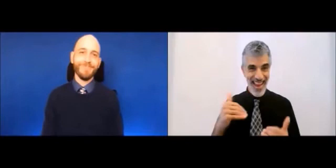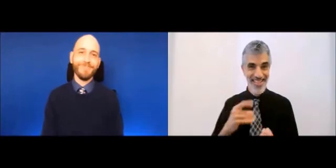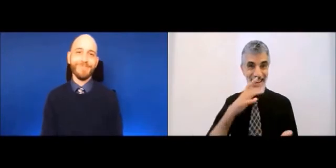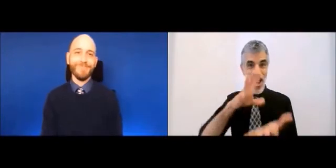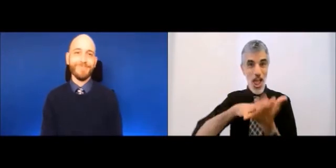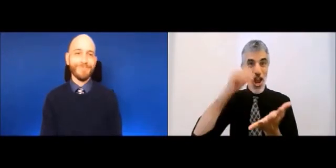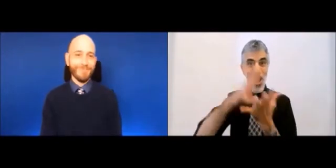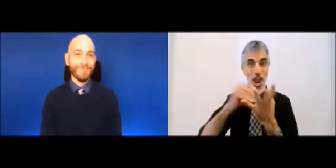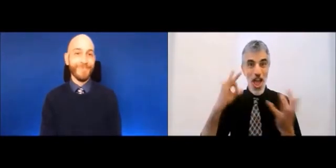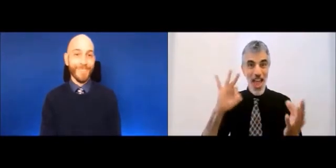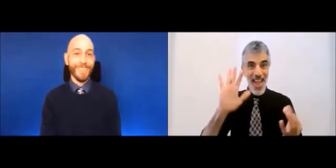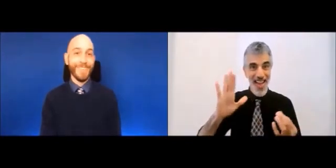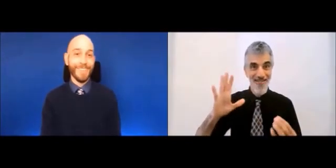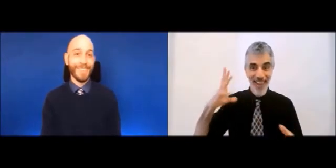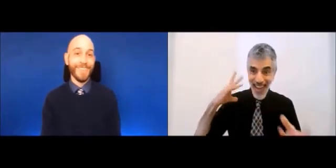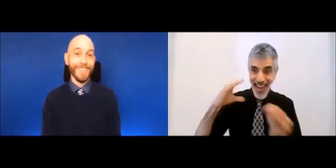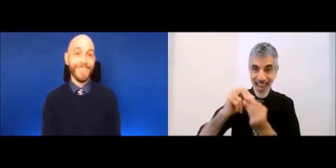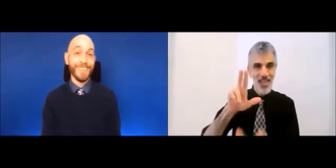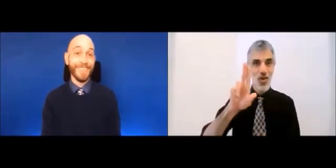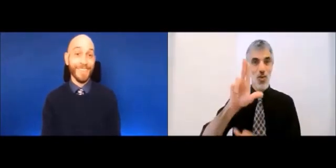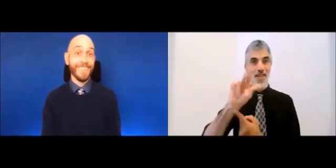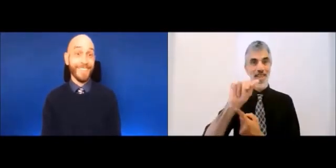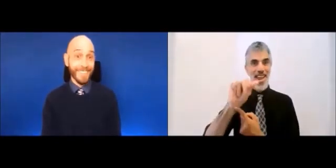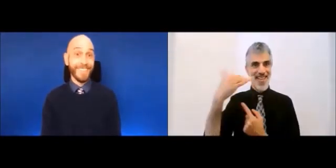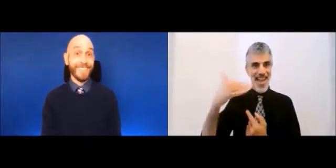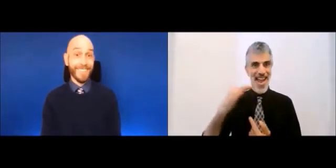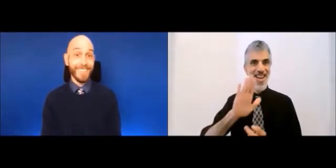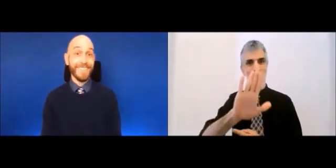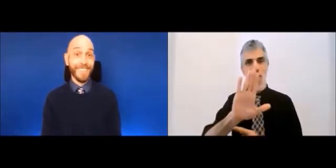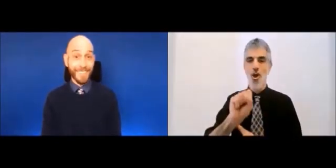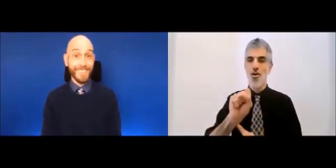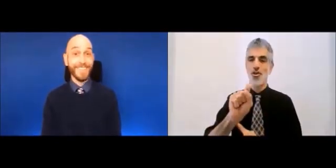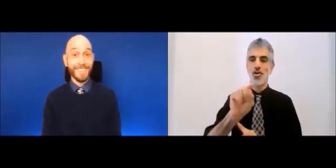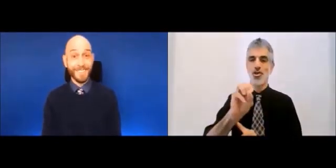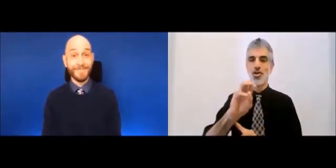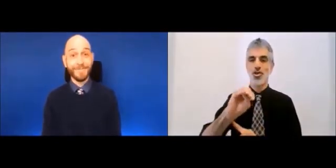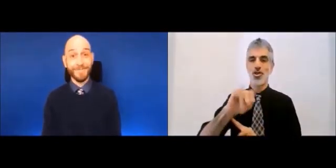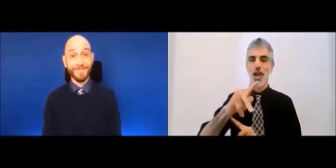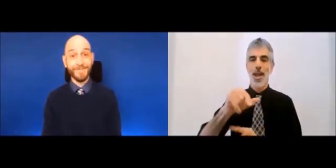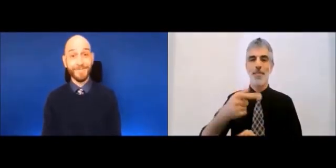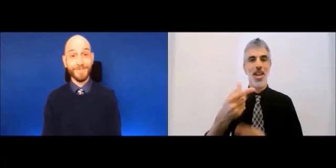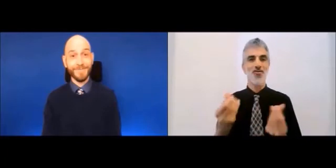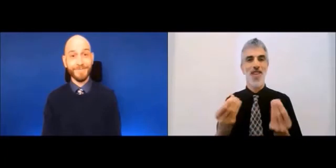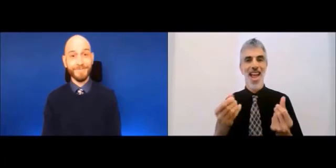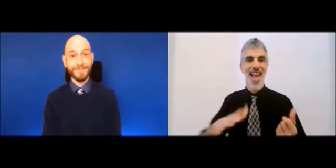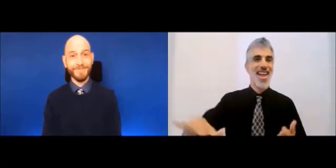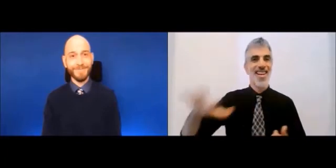That's awesome. We got to learn a lot about your time at the U of A, your old stomping grounds.